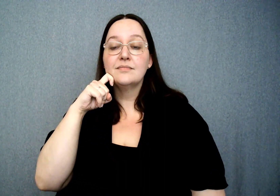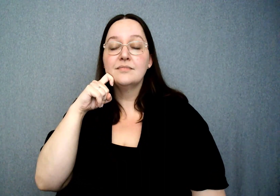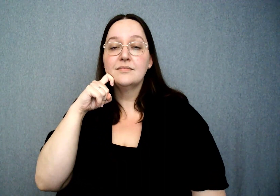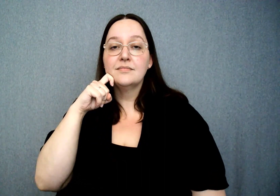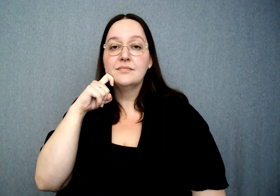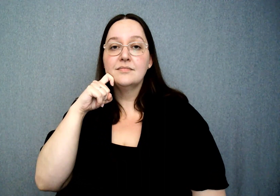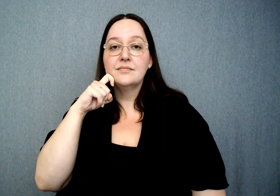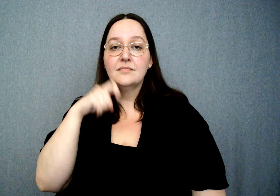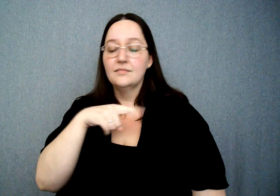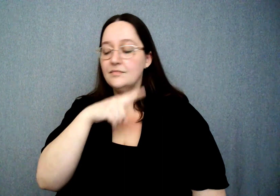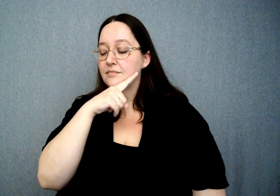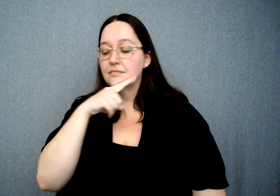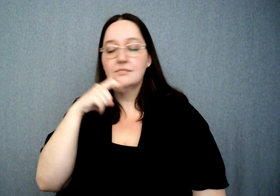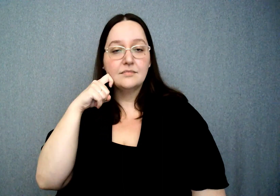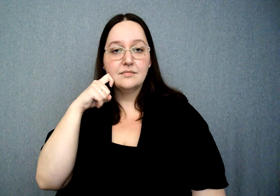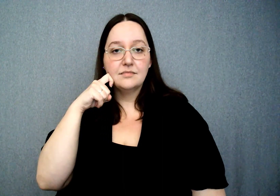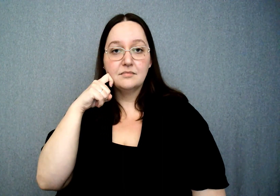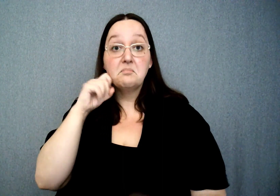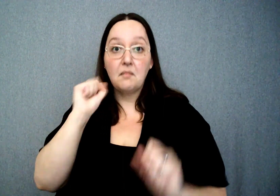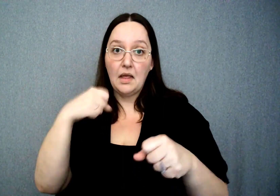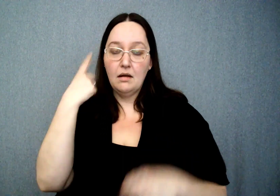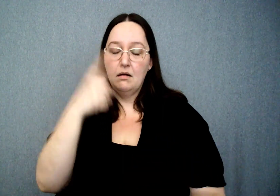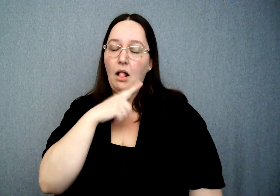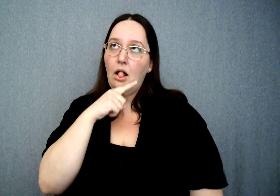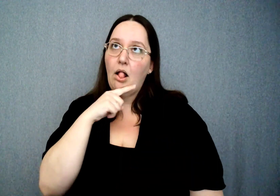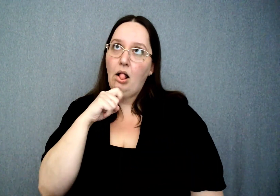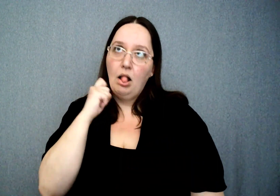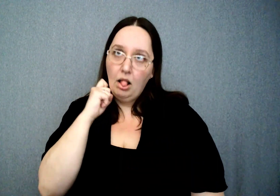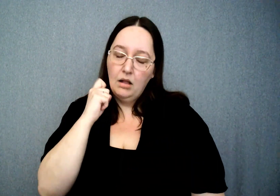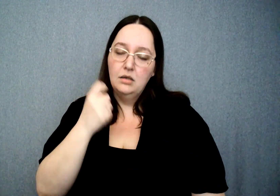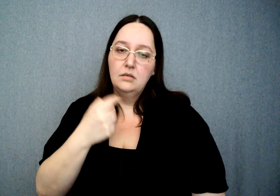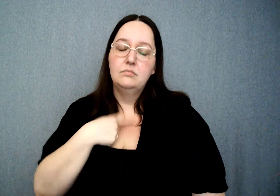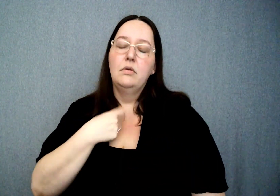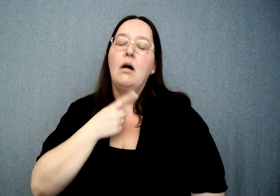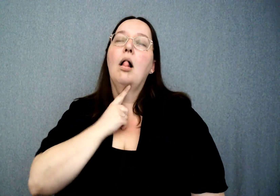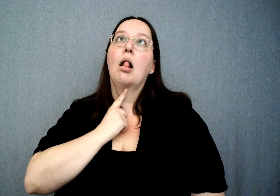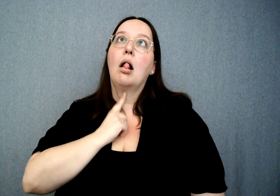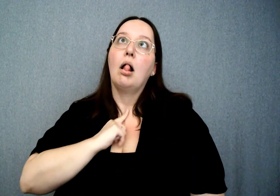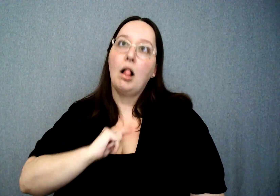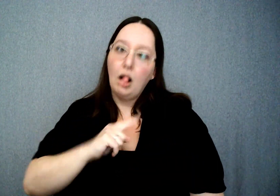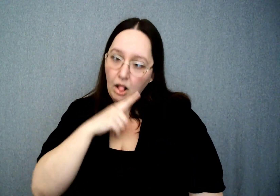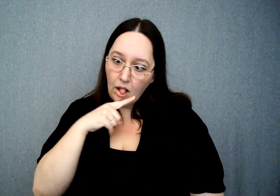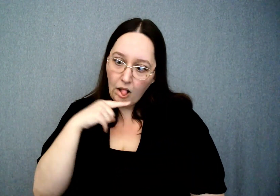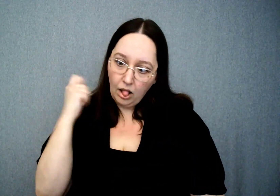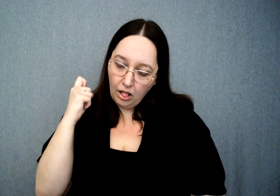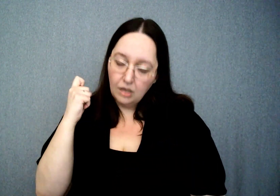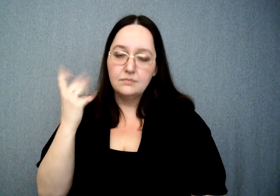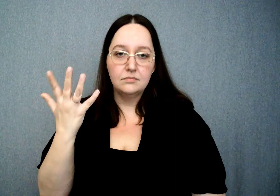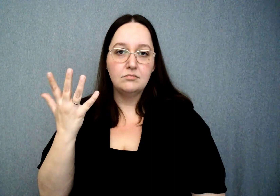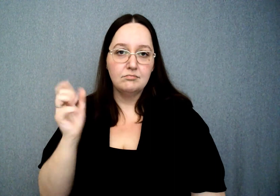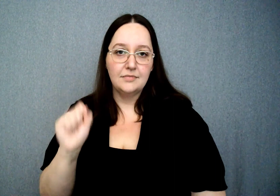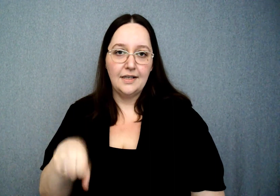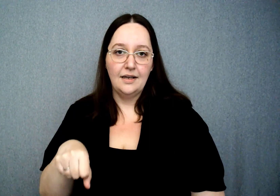Dry. 1 to X under your chin. Right? You can add facial expression like, oh my gosh, my throat is